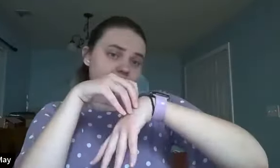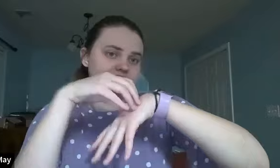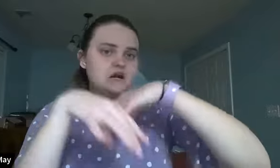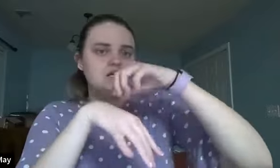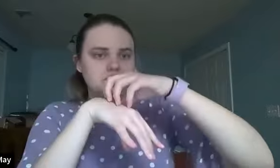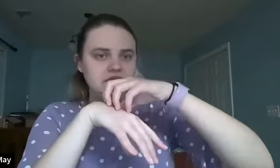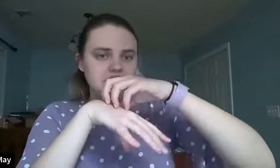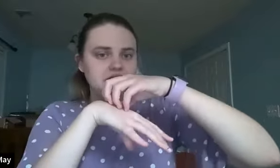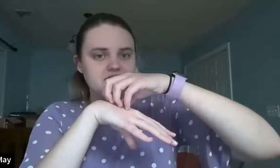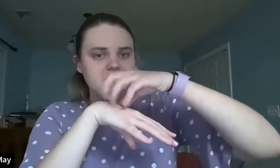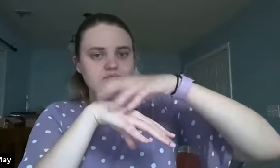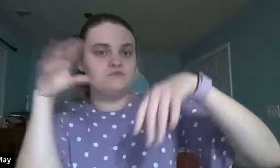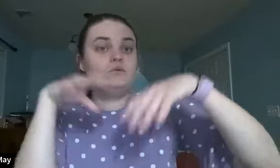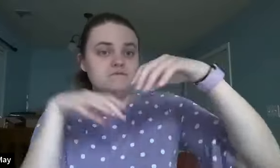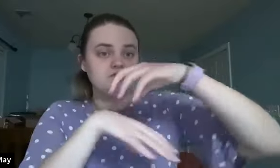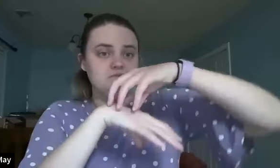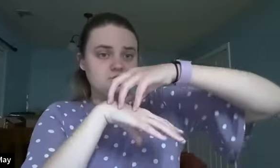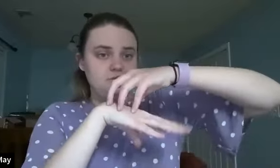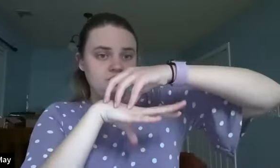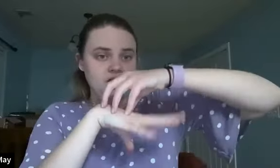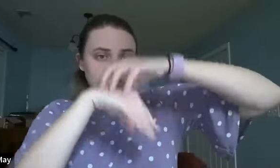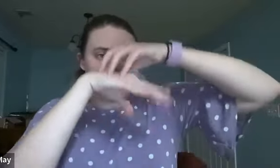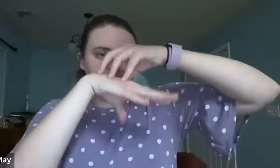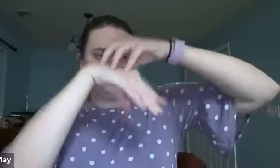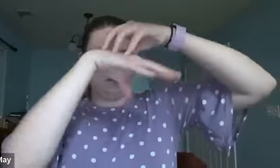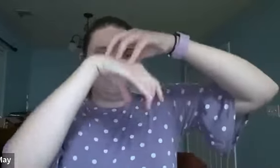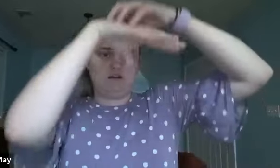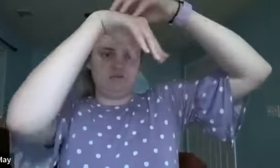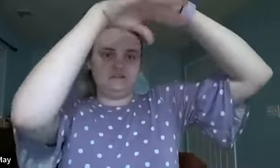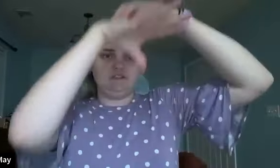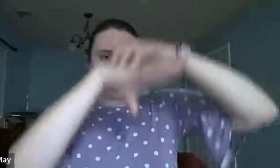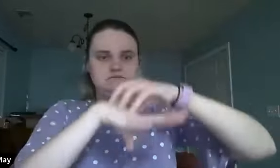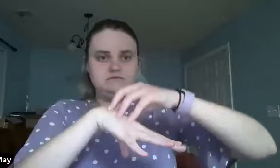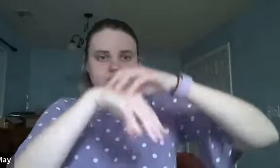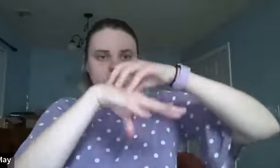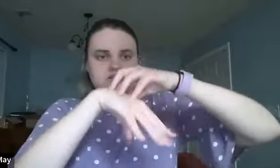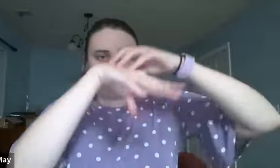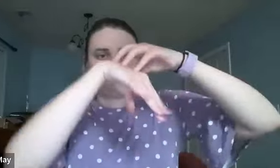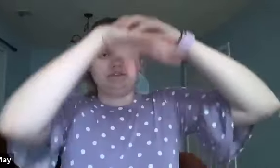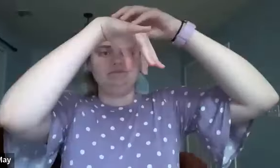it's not going to be, like I said, whichever one feels comfortable. And you're going to go octopus. Octopus.